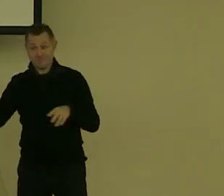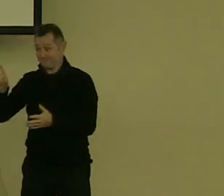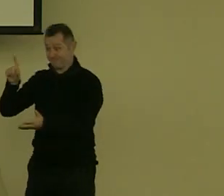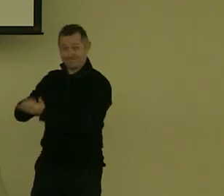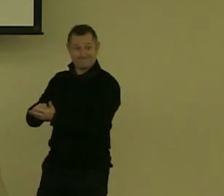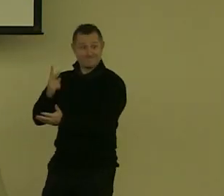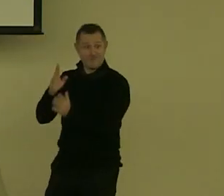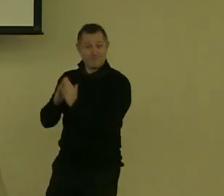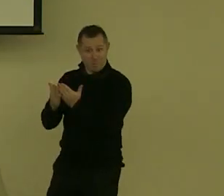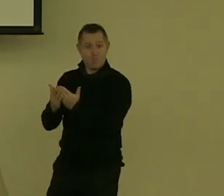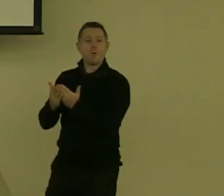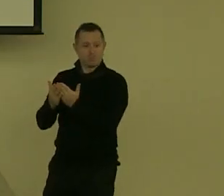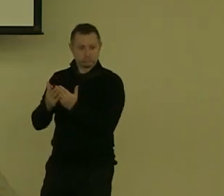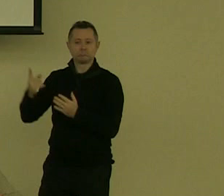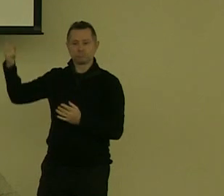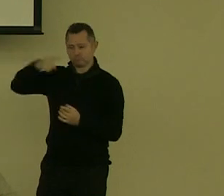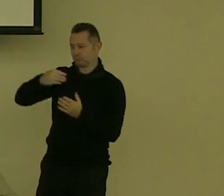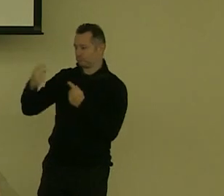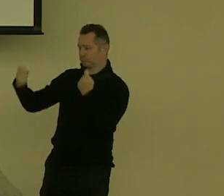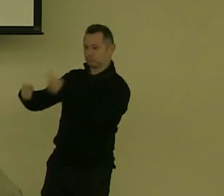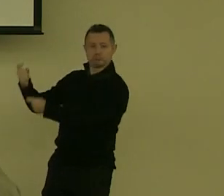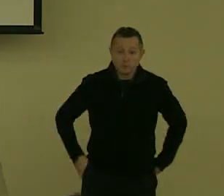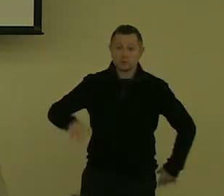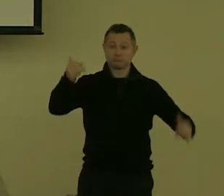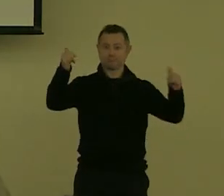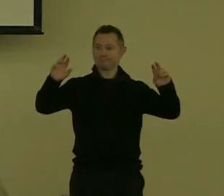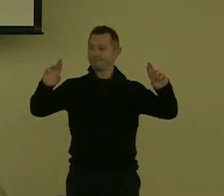donated by the exhibitors of MICE to that award.